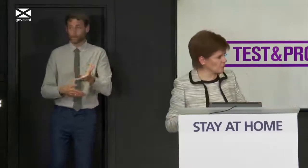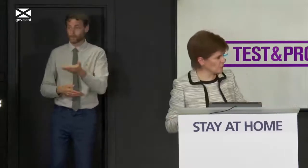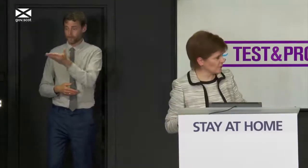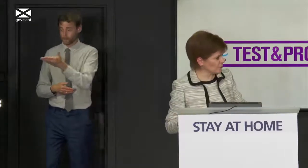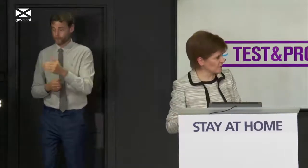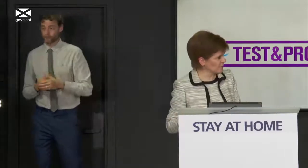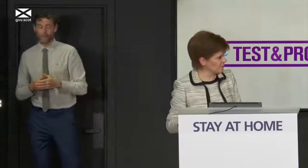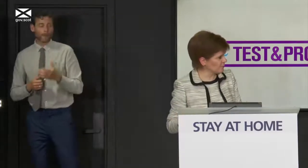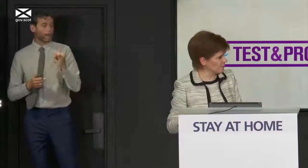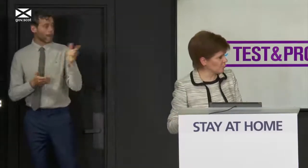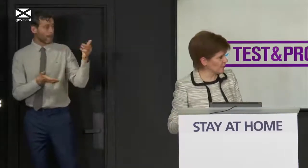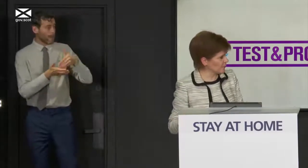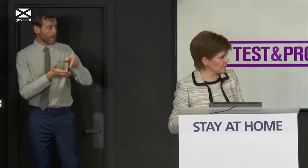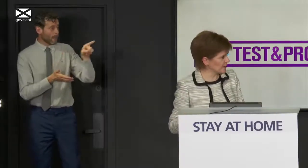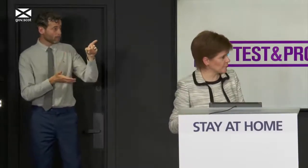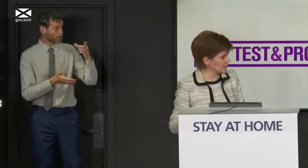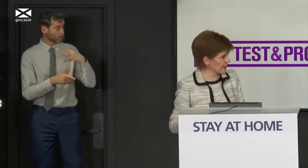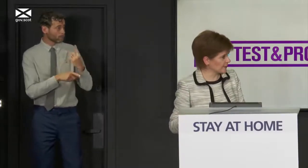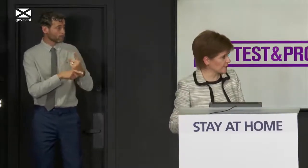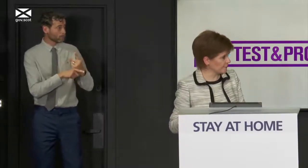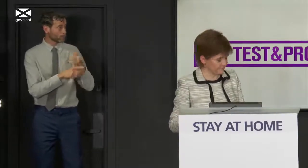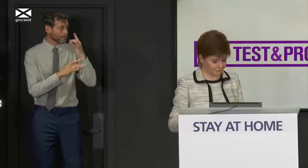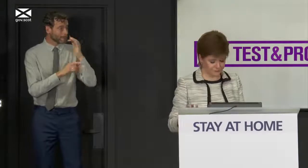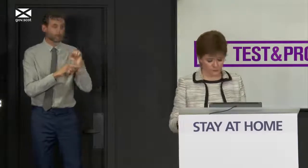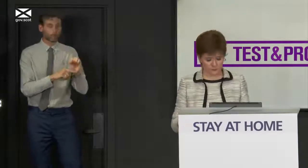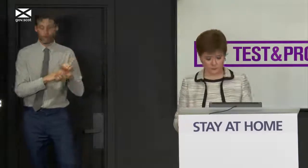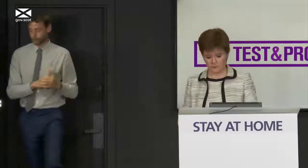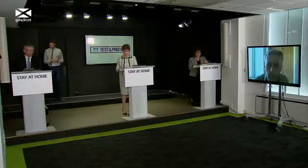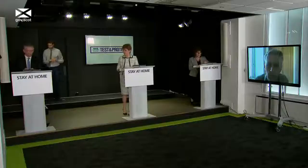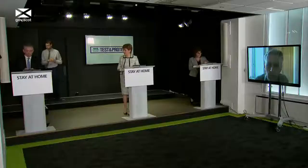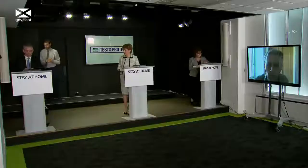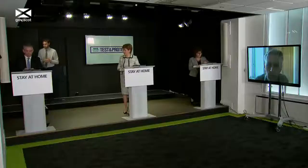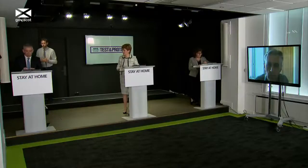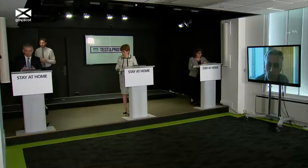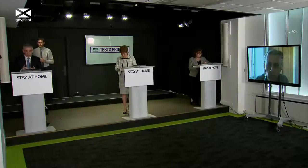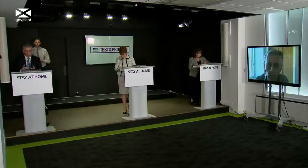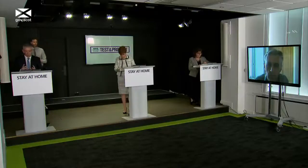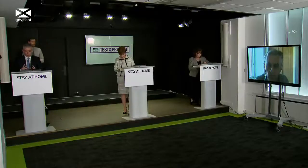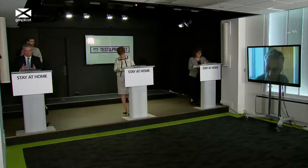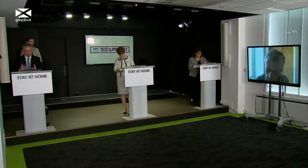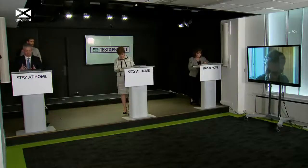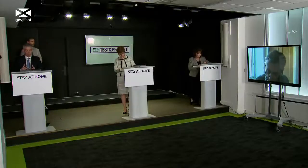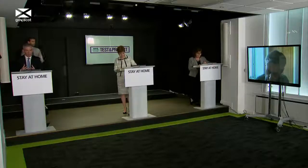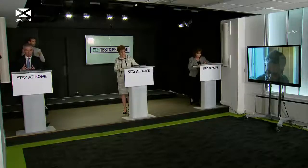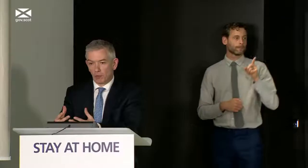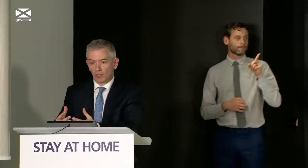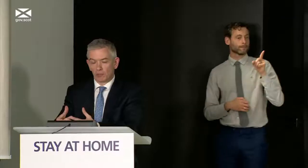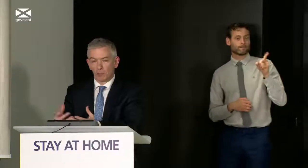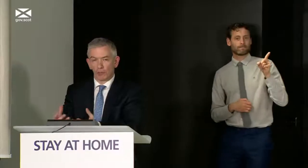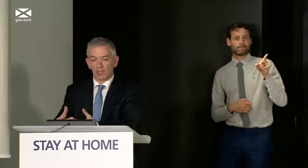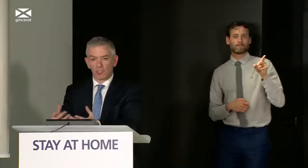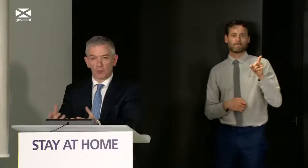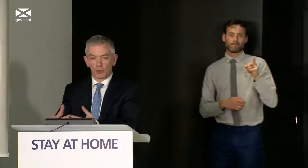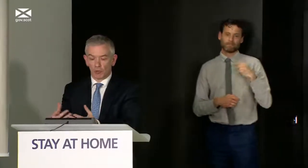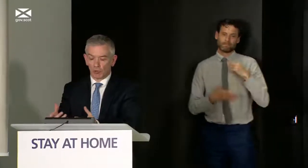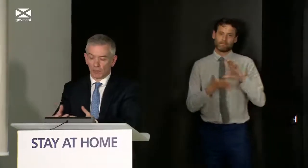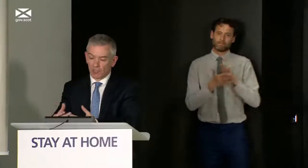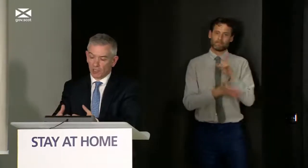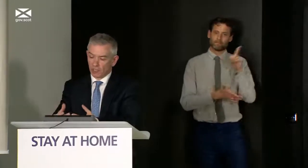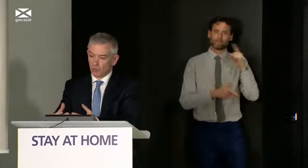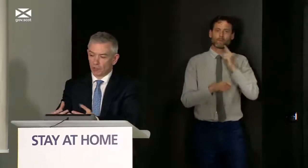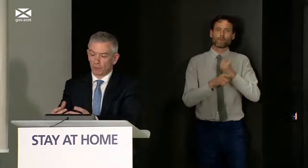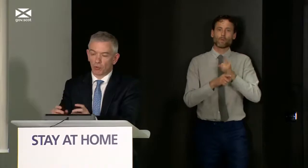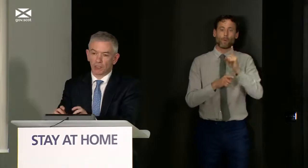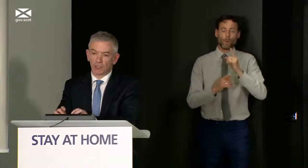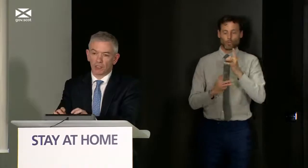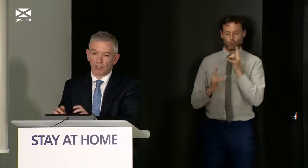that? And then I don't know, Jim, whether you want to say more about Test and Protect? So I'm really pleased to hear your recognition of the need to kind of monitor progress as we go along